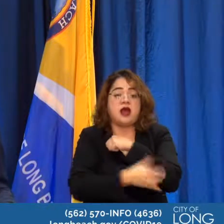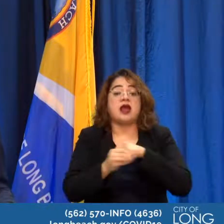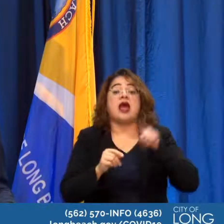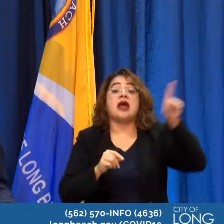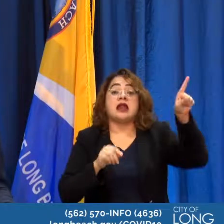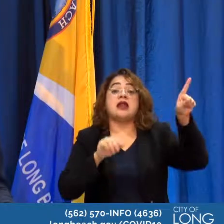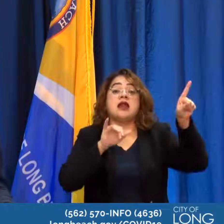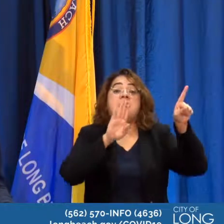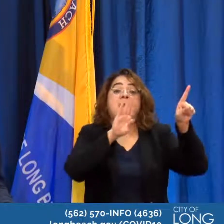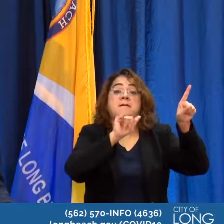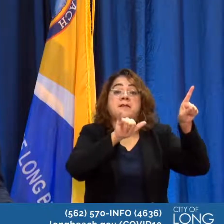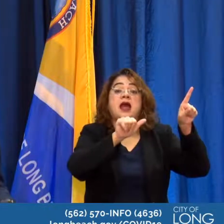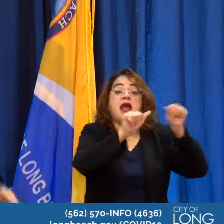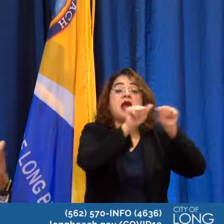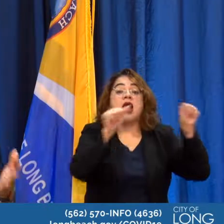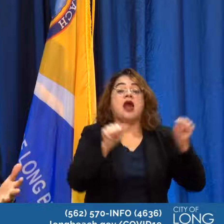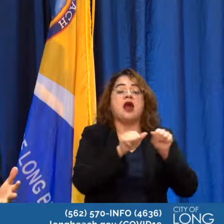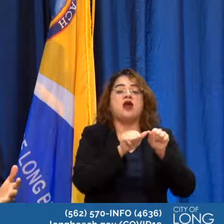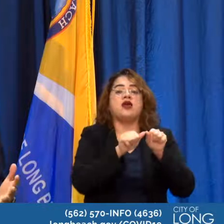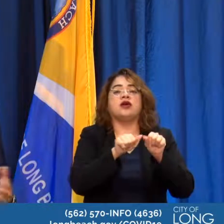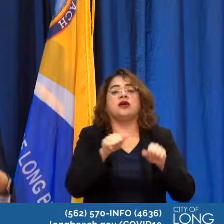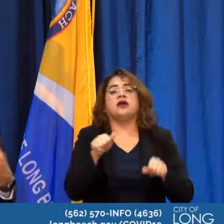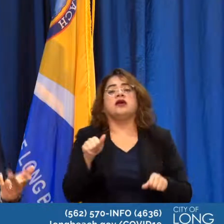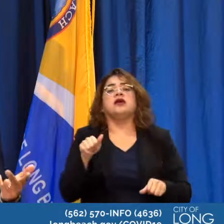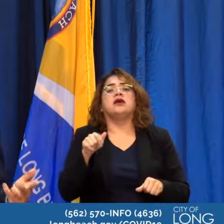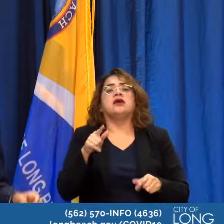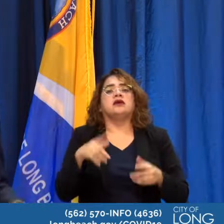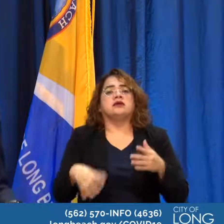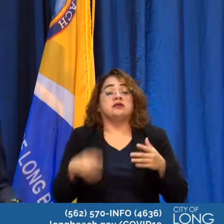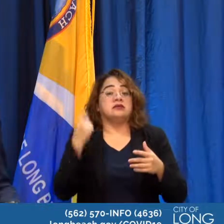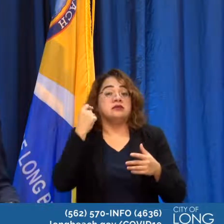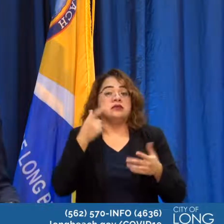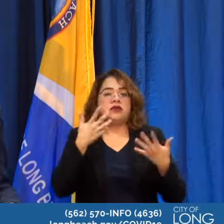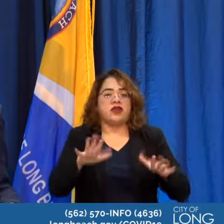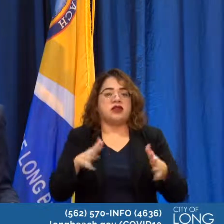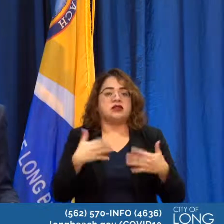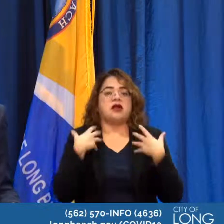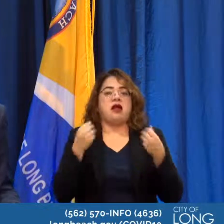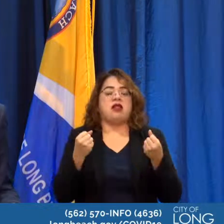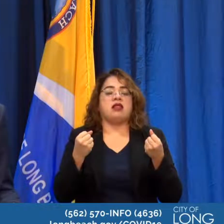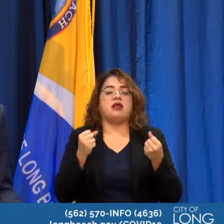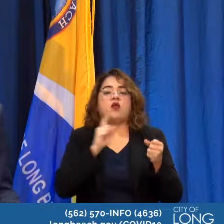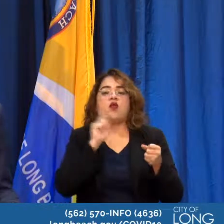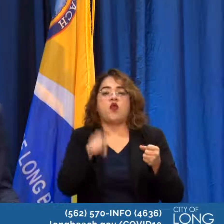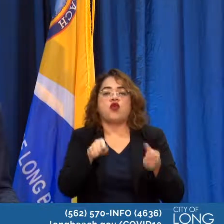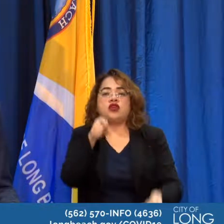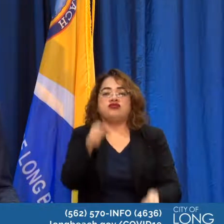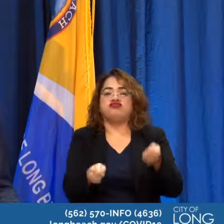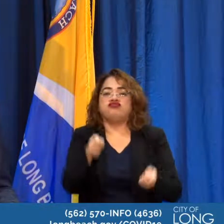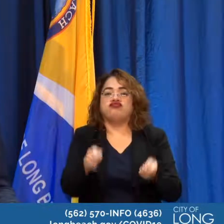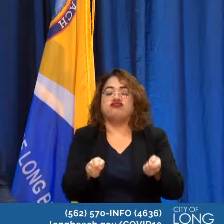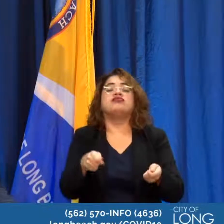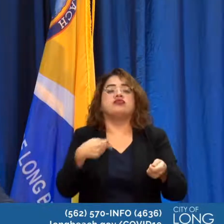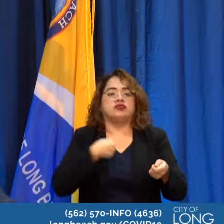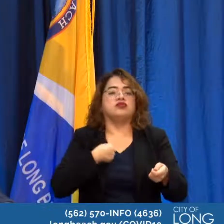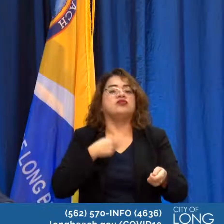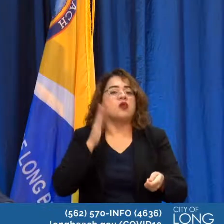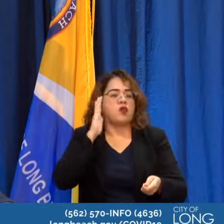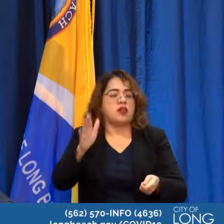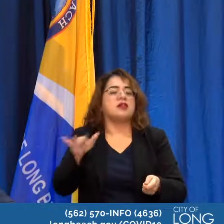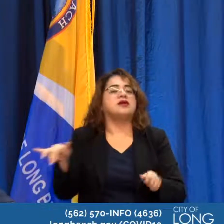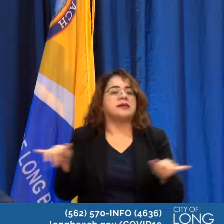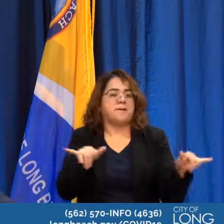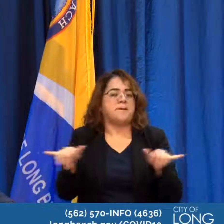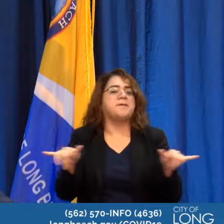actions, have made additional changes to their health order. We're going to be doing the same. I think it's important